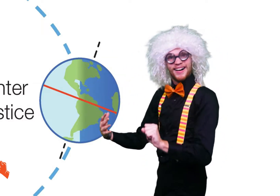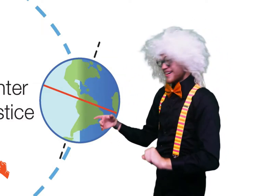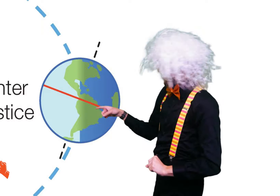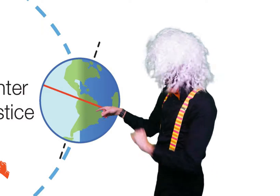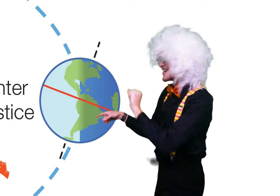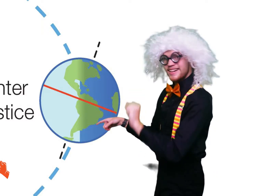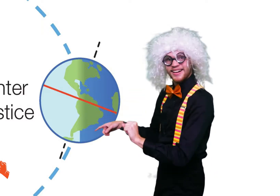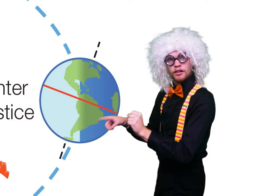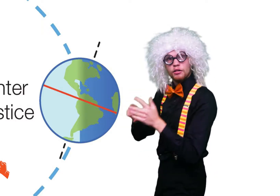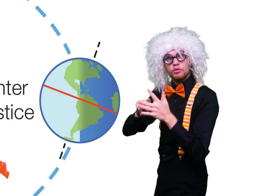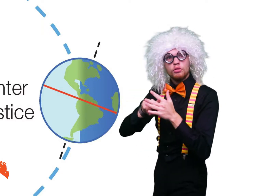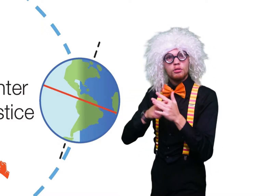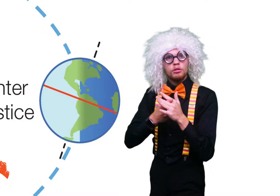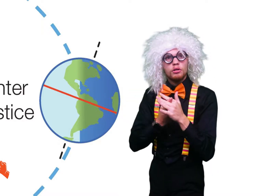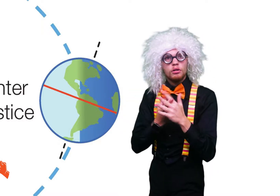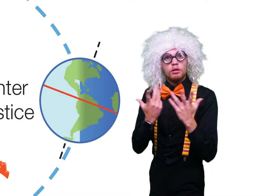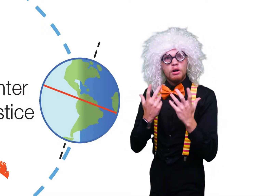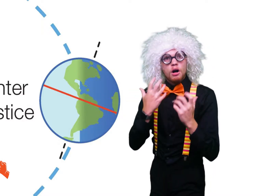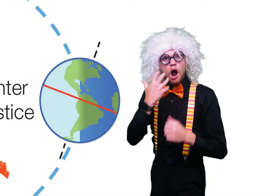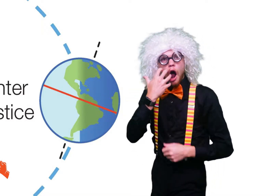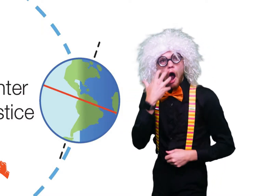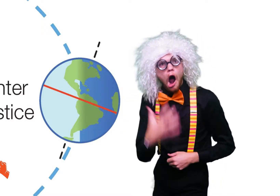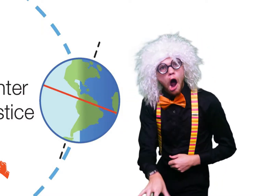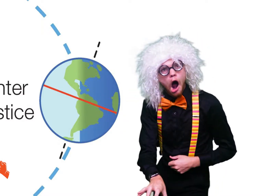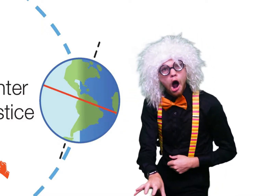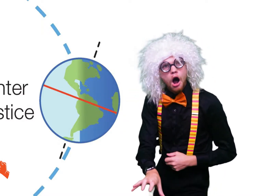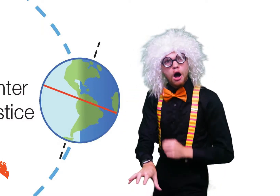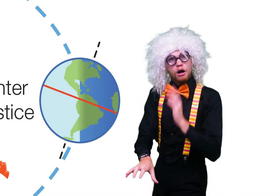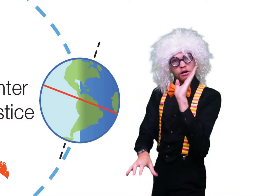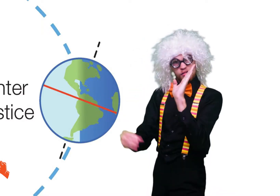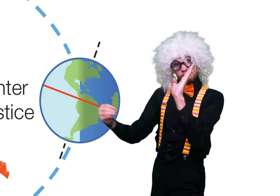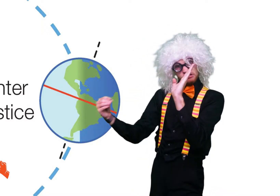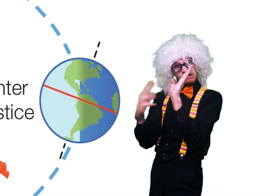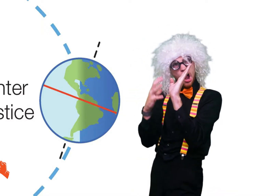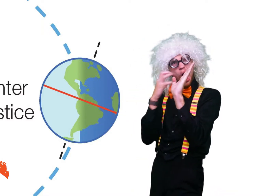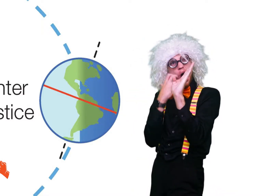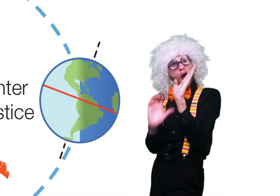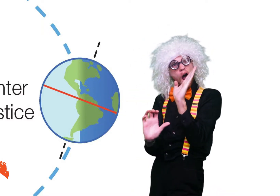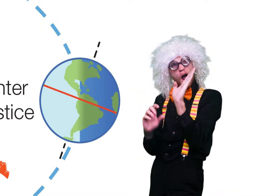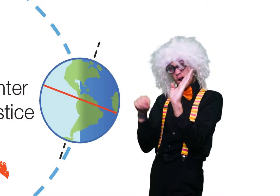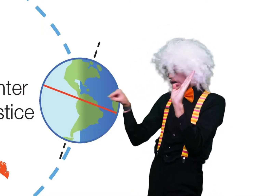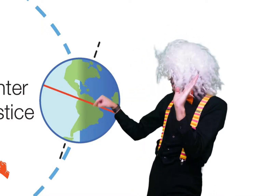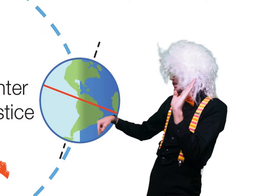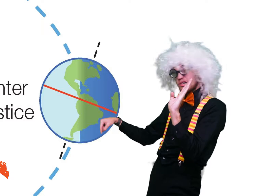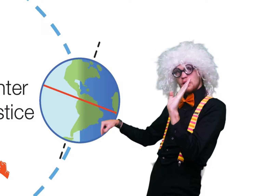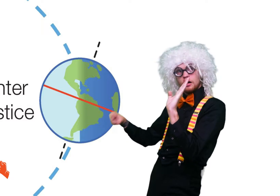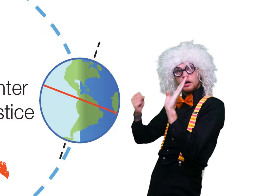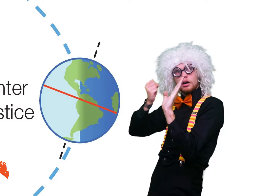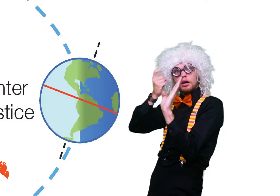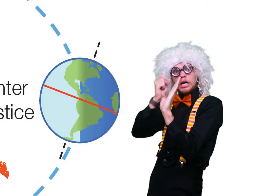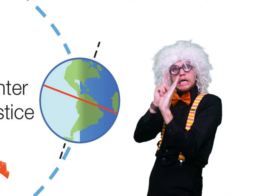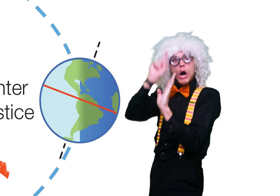This part of the Earth is now hot, and the northern hemisphere is now